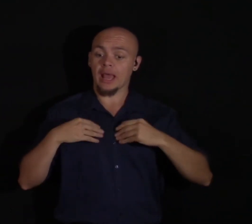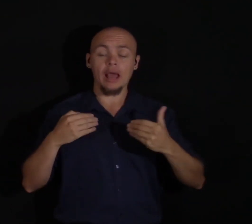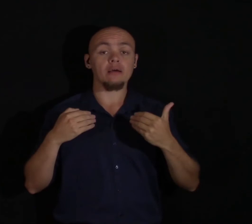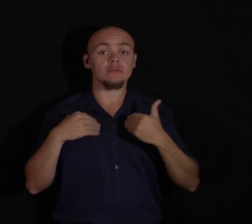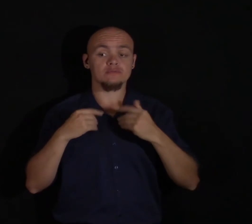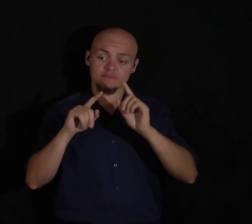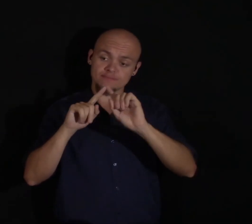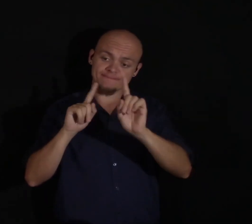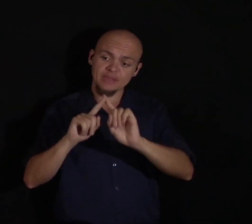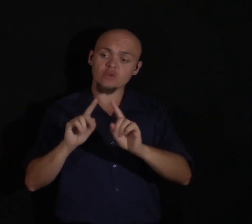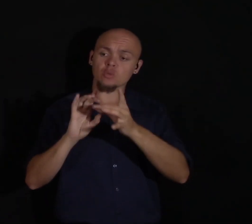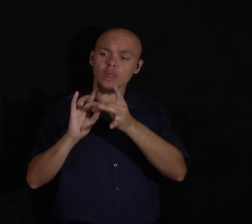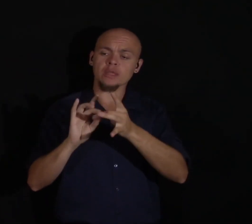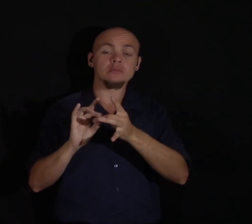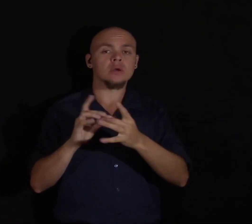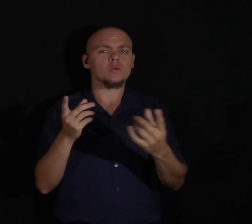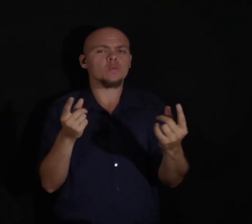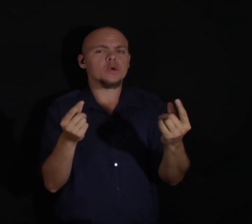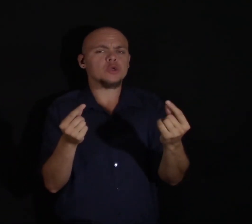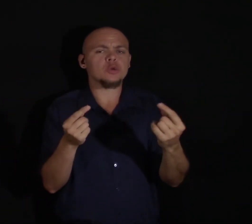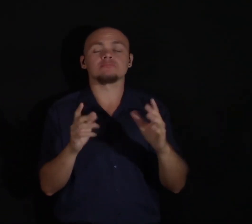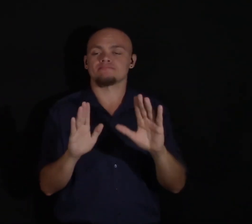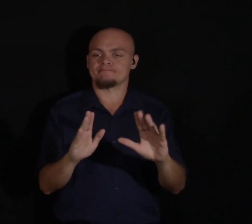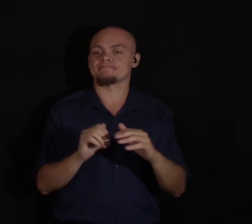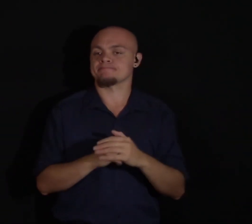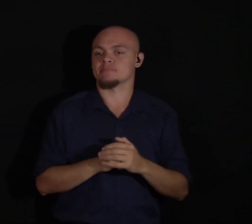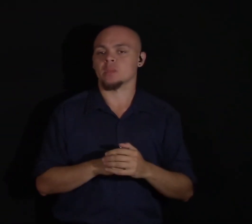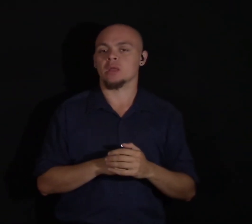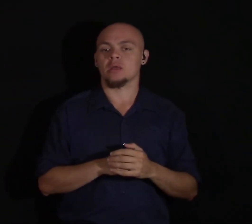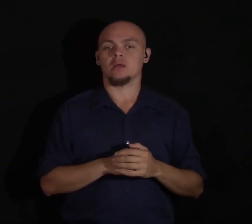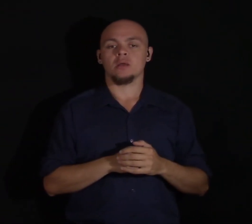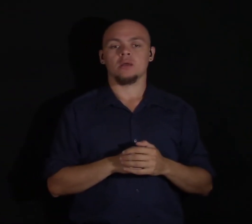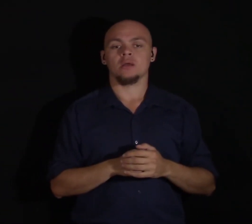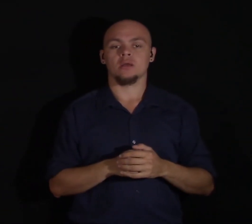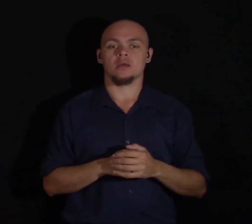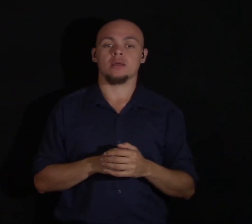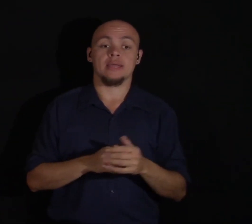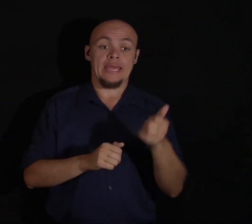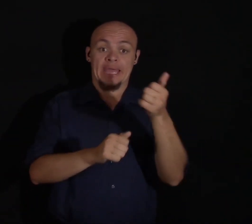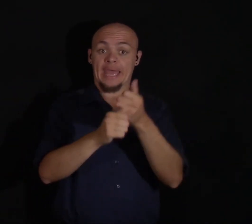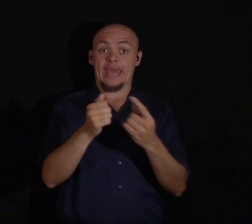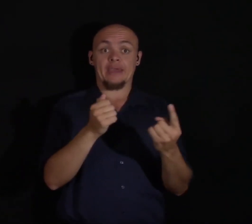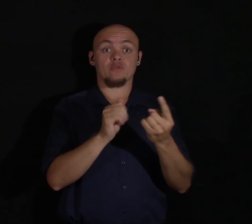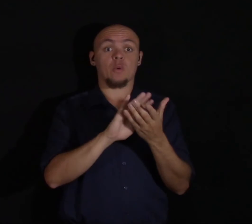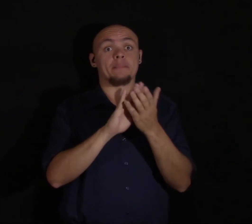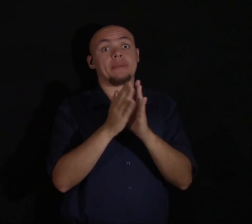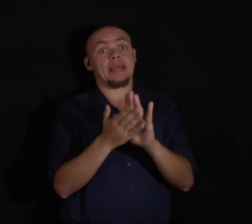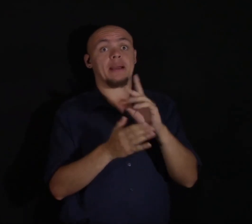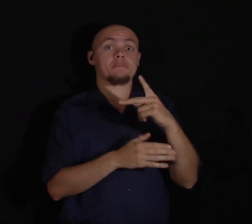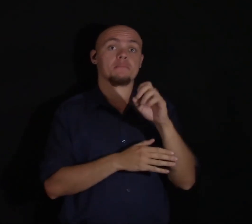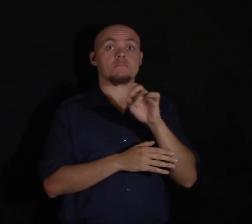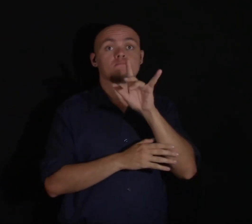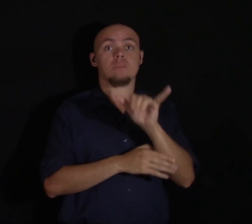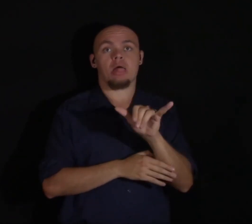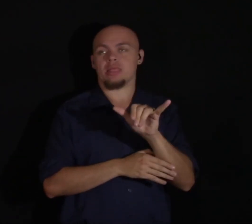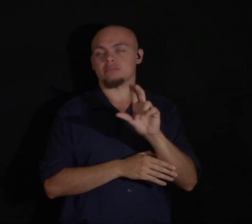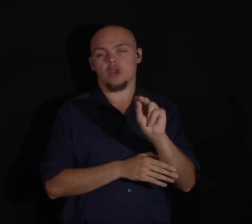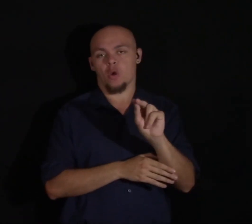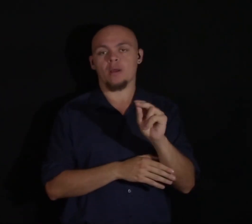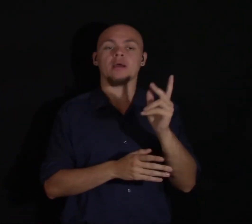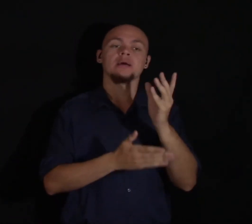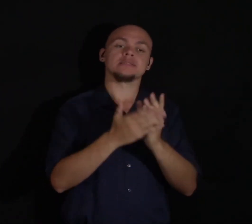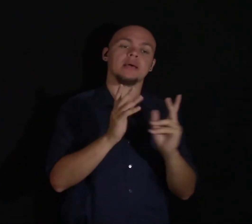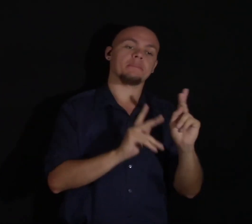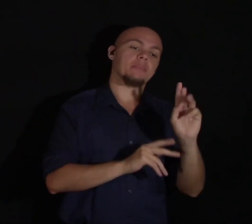relationships, what does that do? Well, let me stop right here and say we're not going to convert everybody to polyamory. Some people are monogamous, some